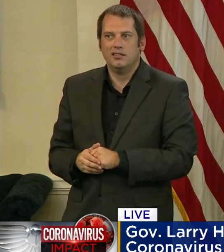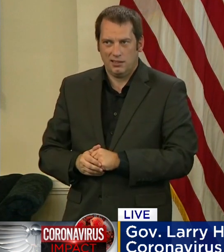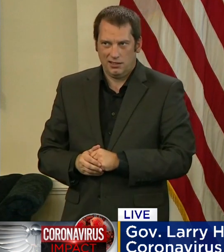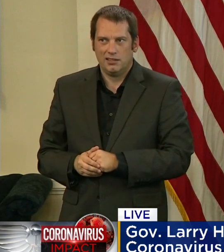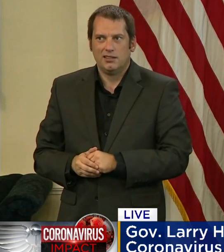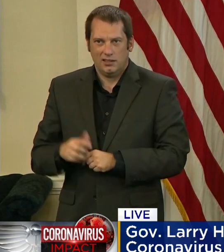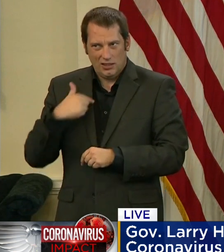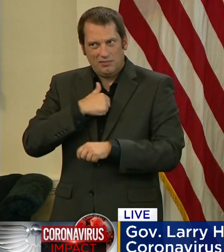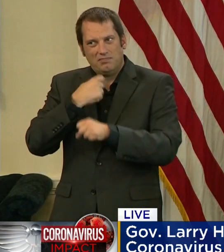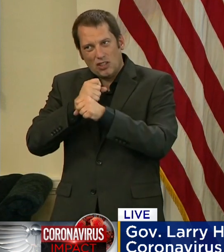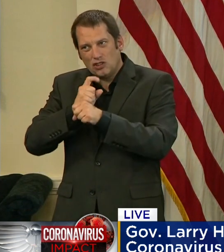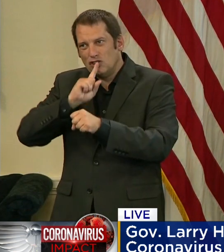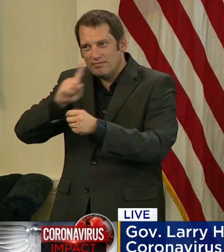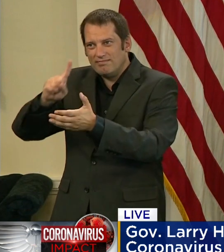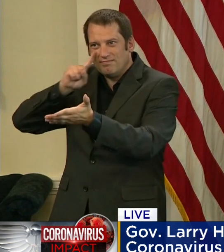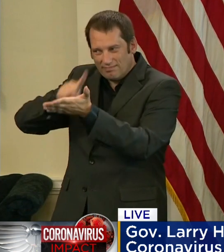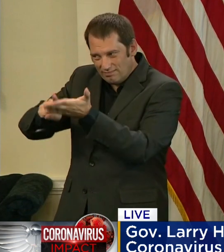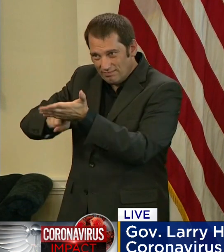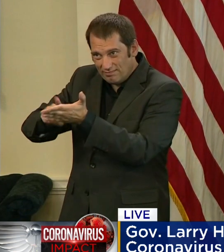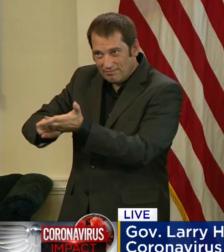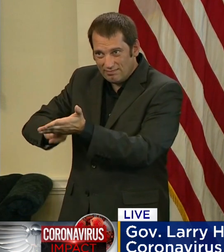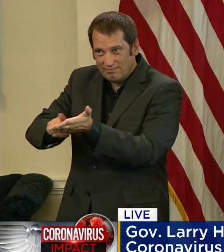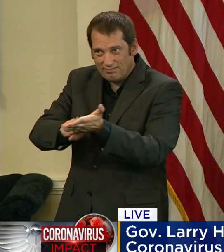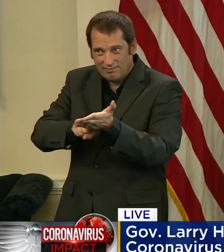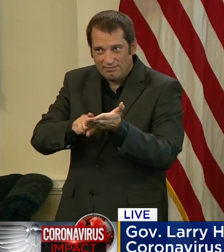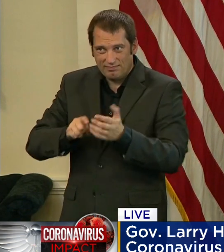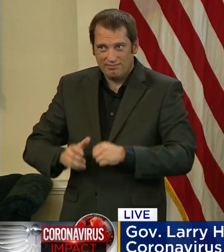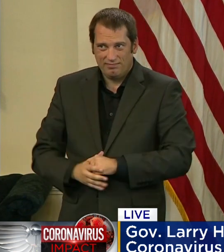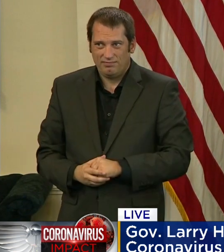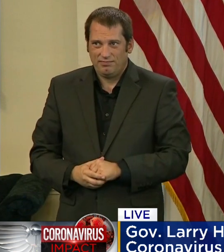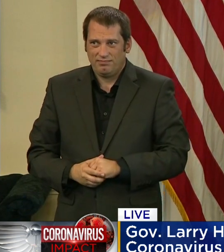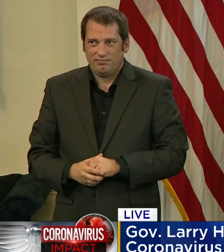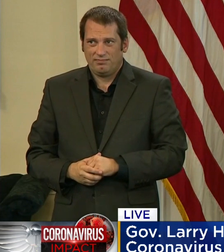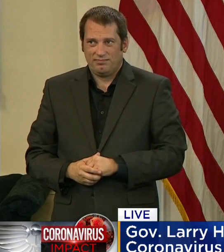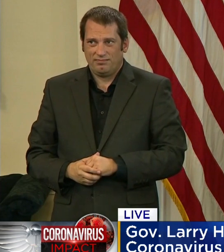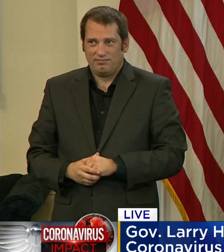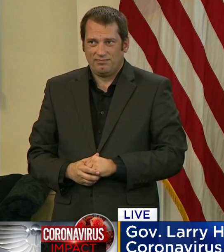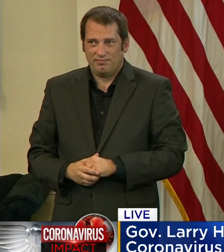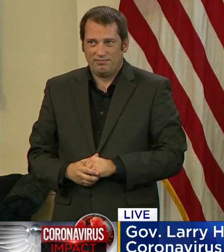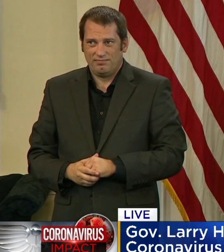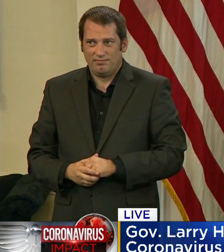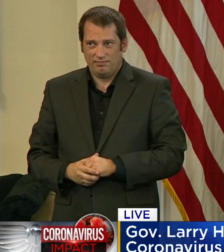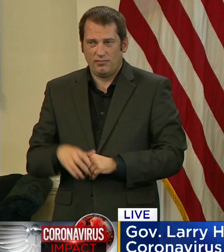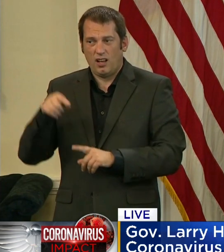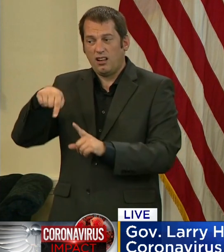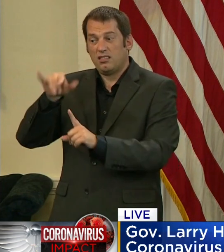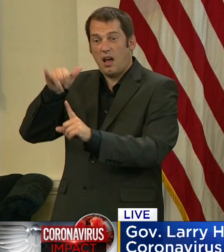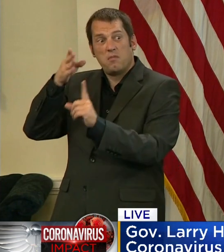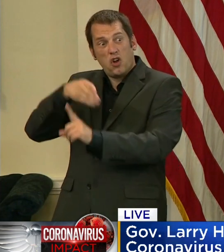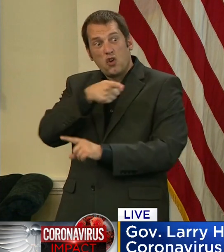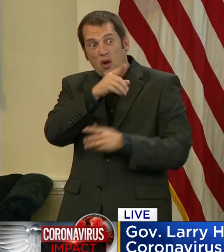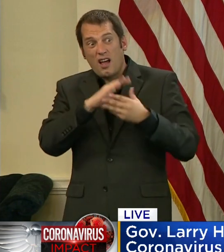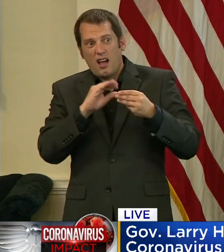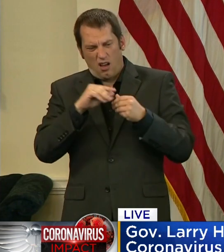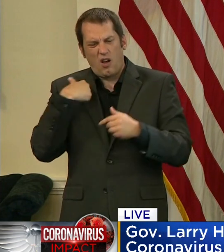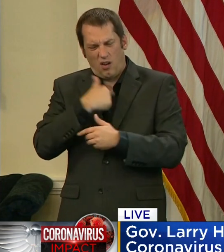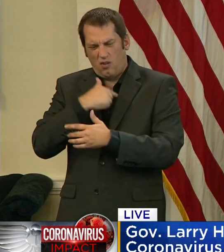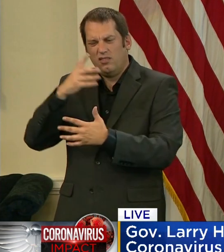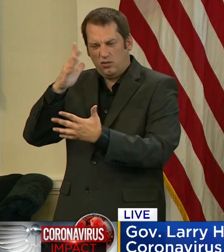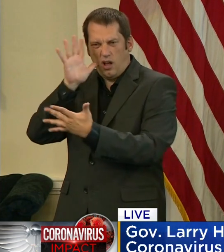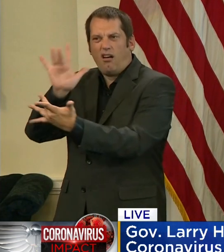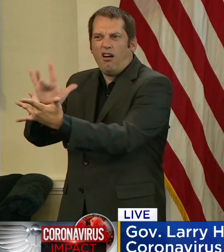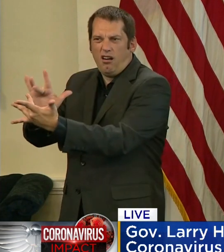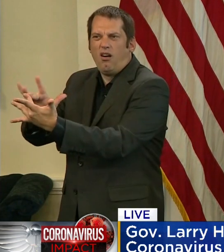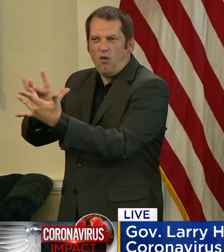haven't qualified yet or they've got some issue. I can tell you the department is working day and night to try to get those people the help they need. And those folks that had